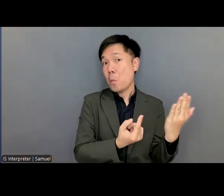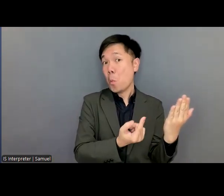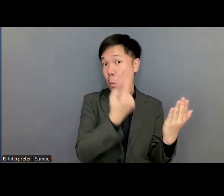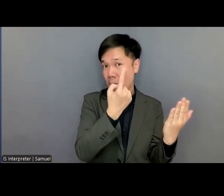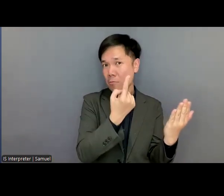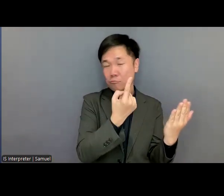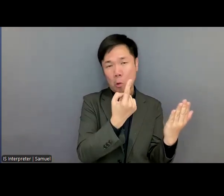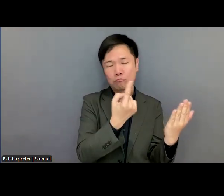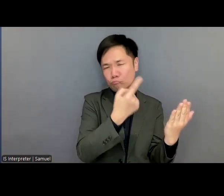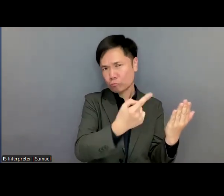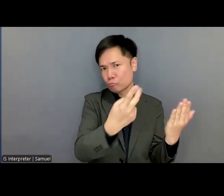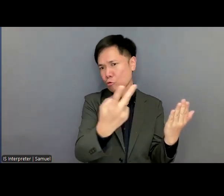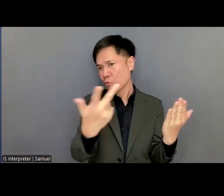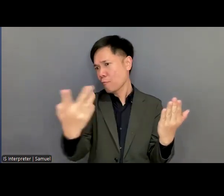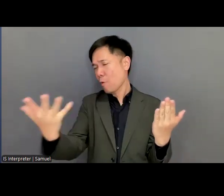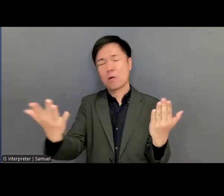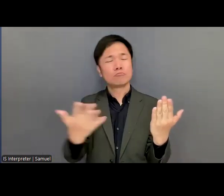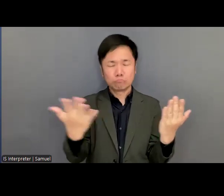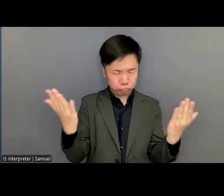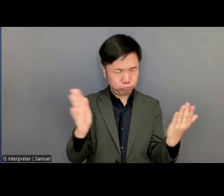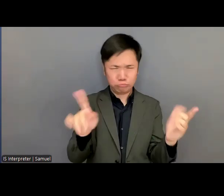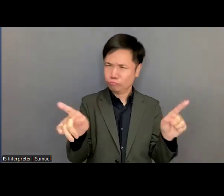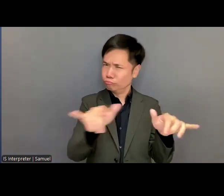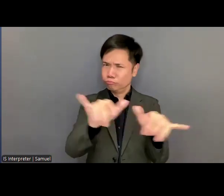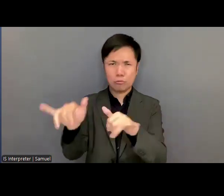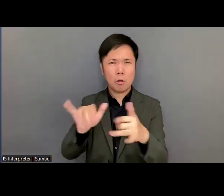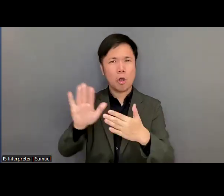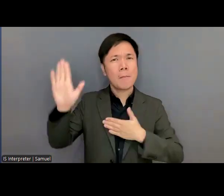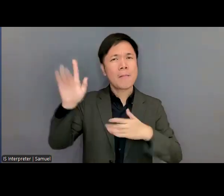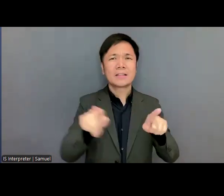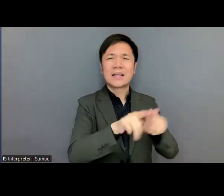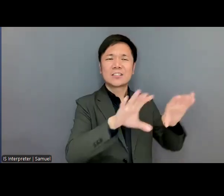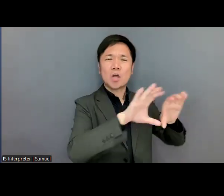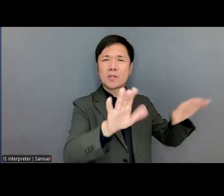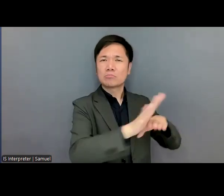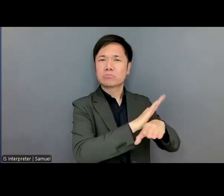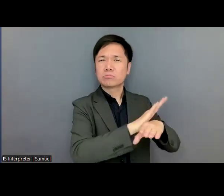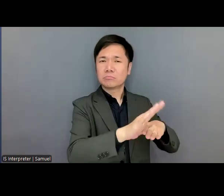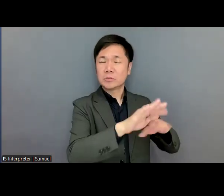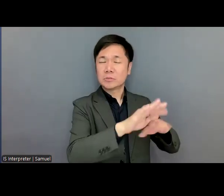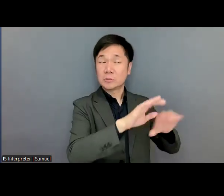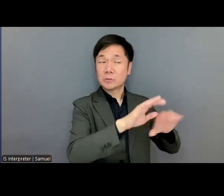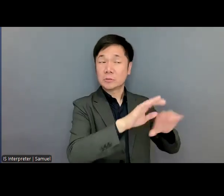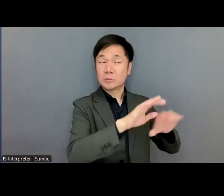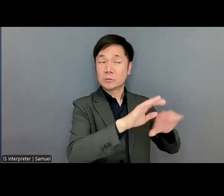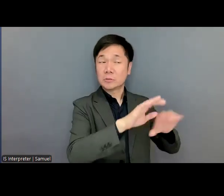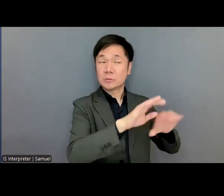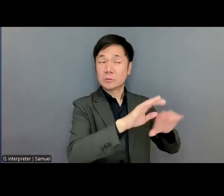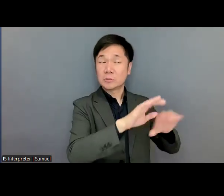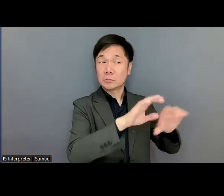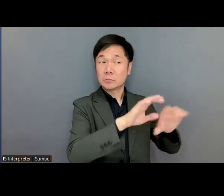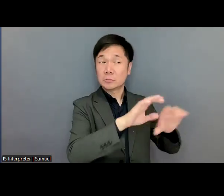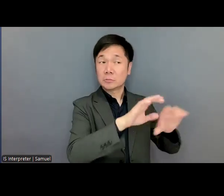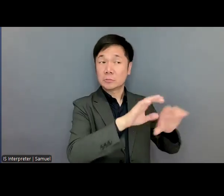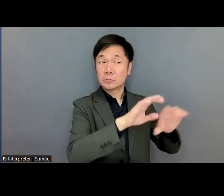actor. Ideally, we would like to see cooperation from actors from the Global South